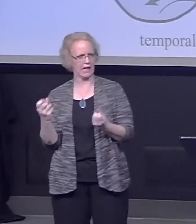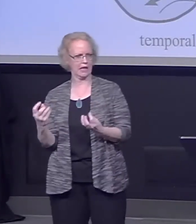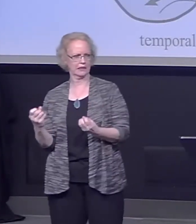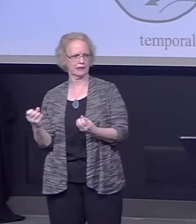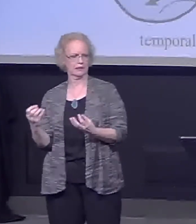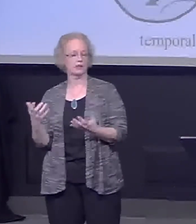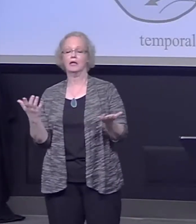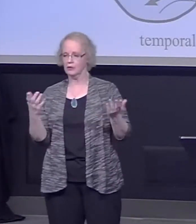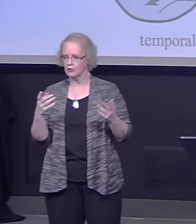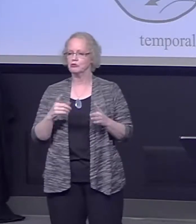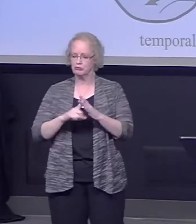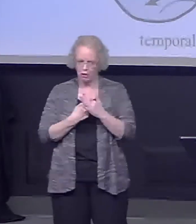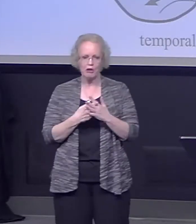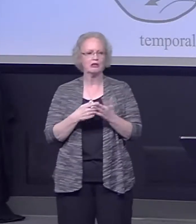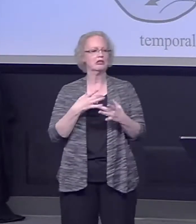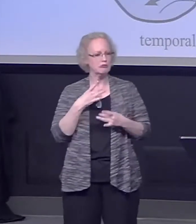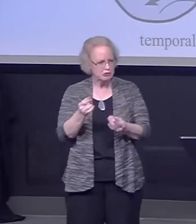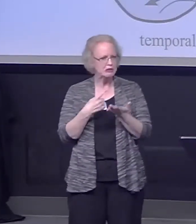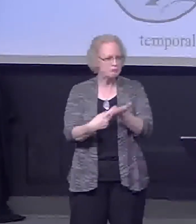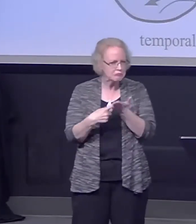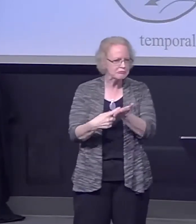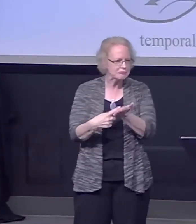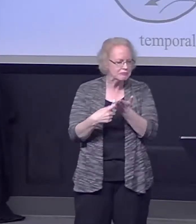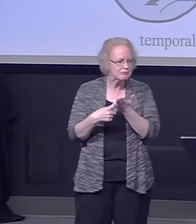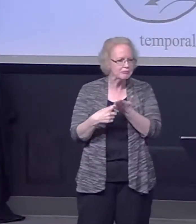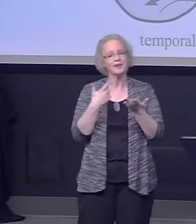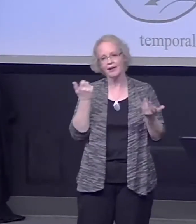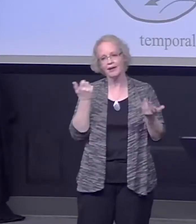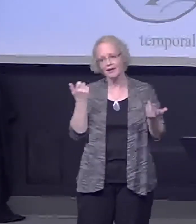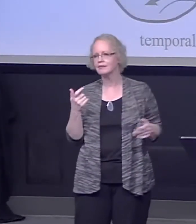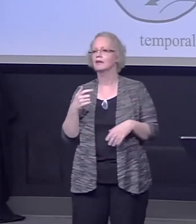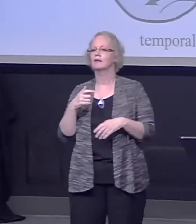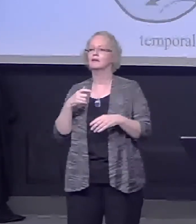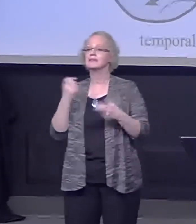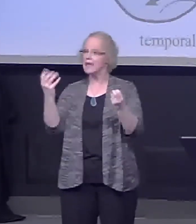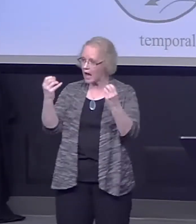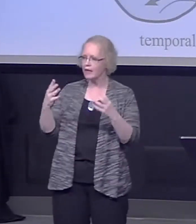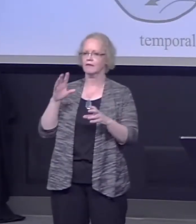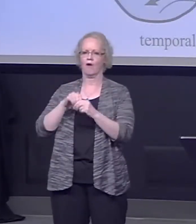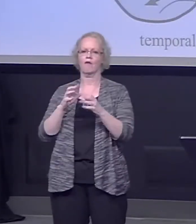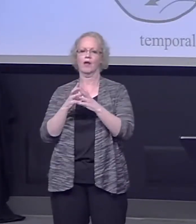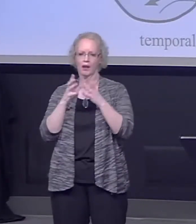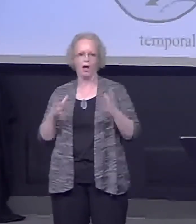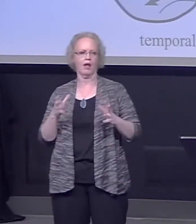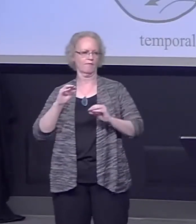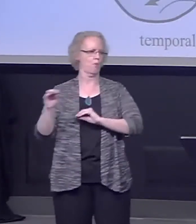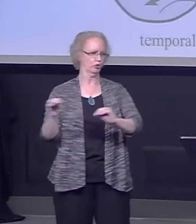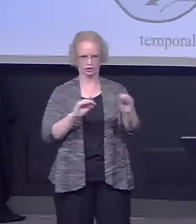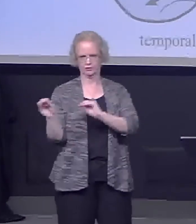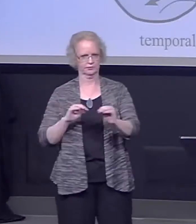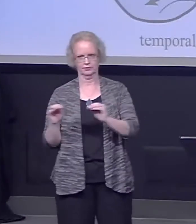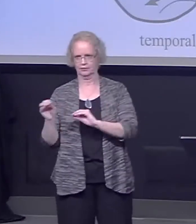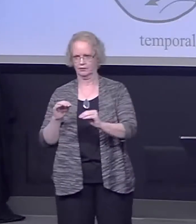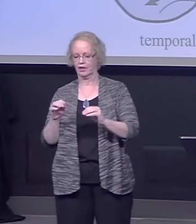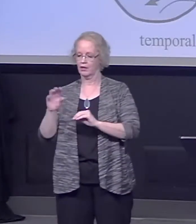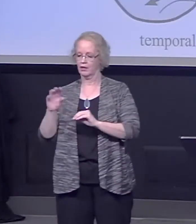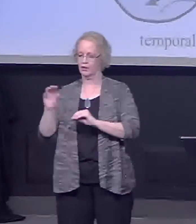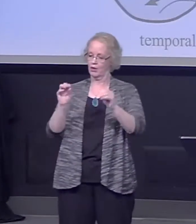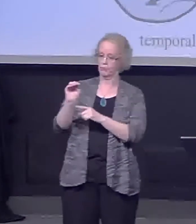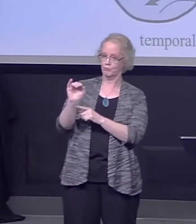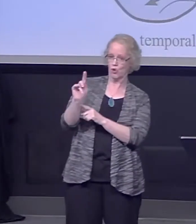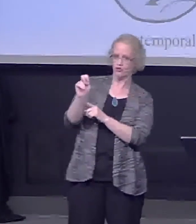interesting discussion because, of course, in sign language, there's a lot of motion involved, and the motion pathway is not strictly speaking a part of